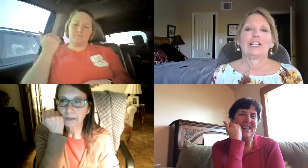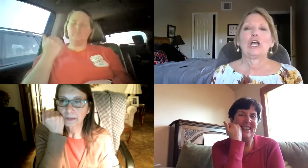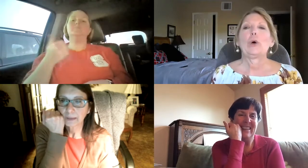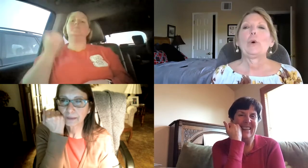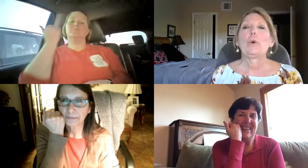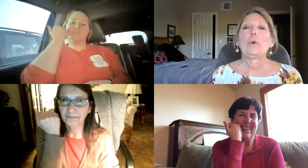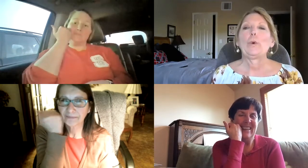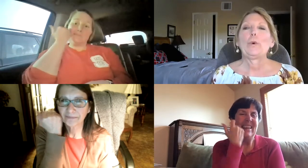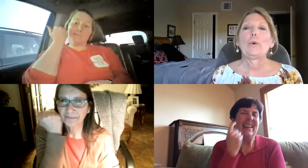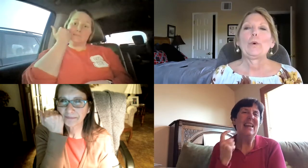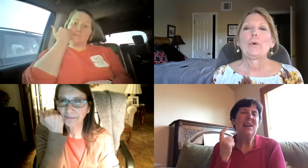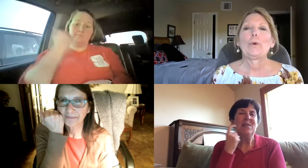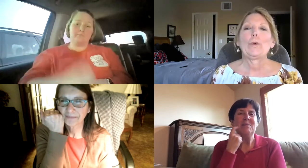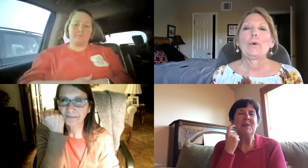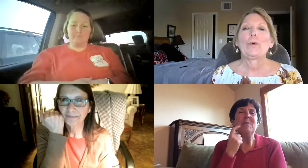injected.